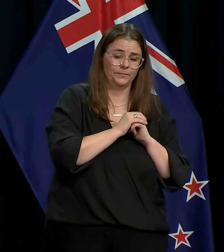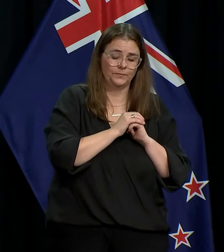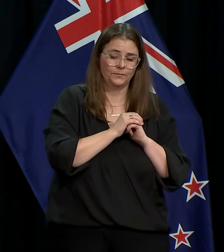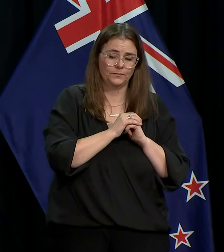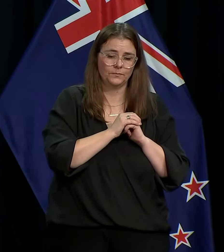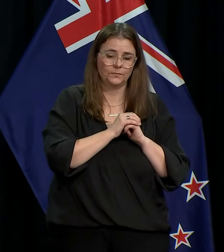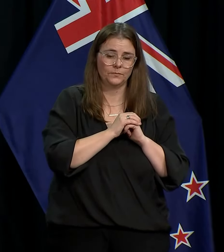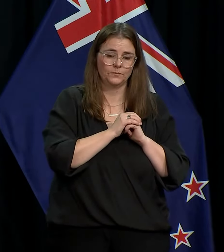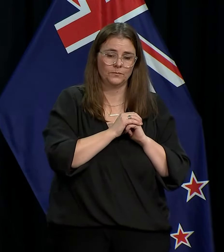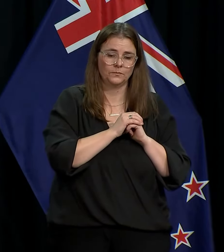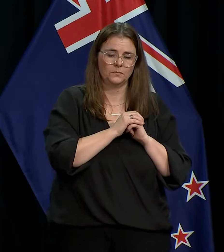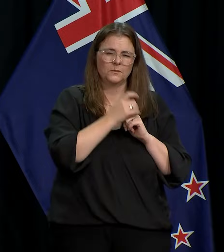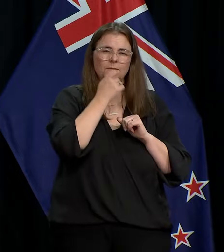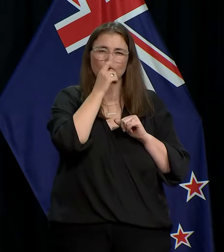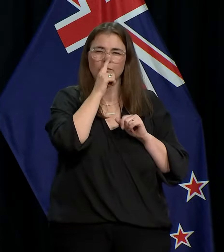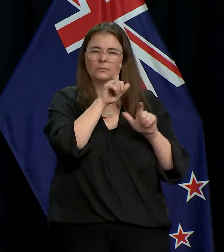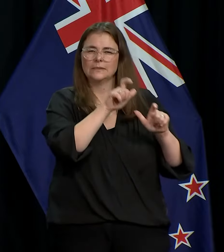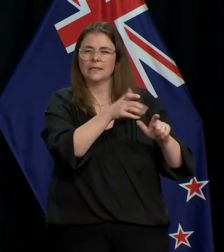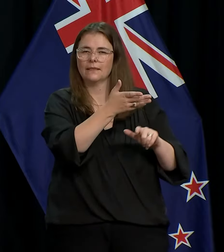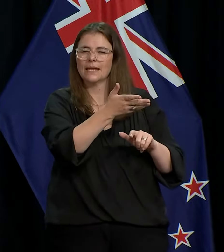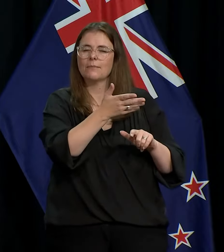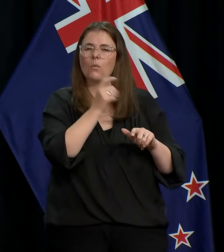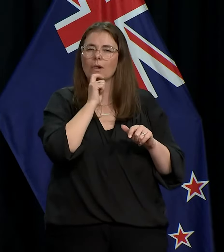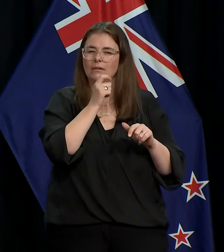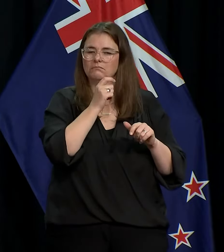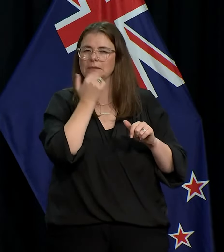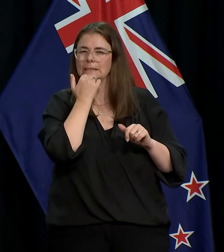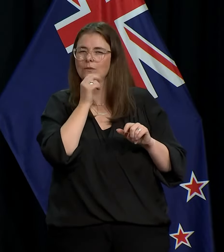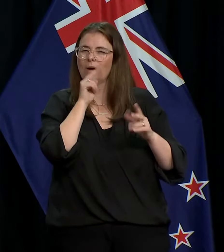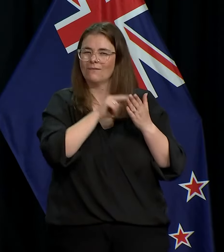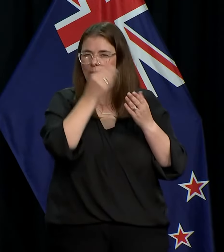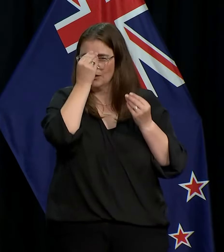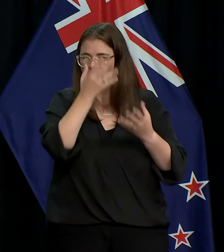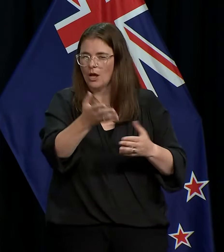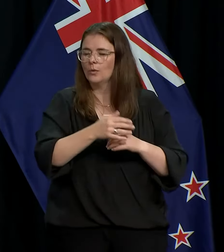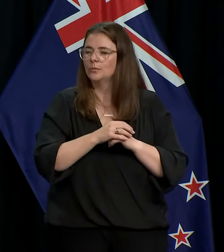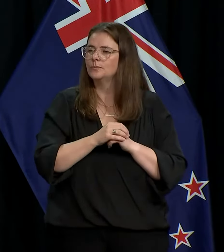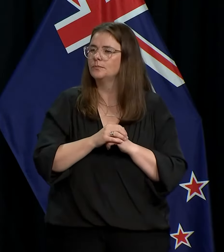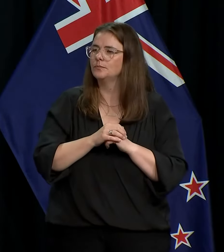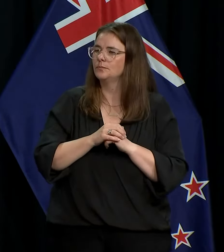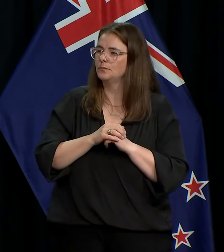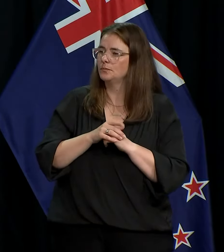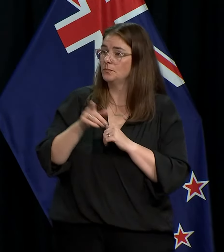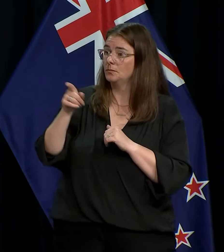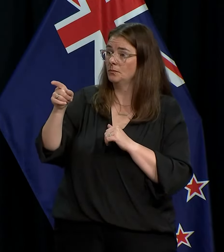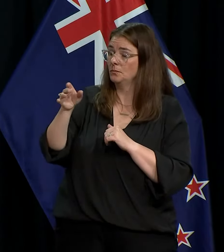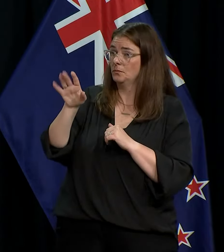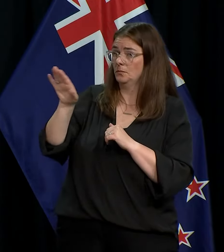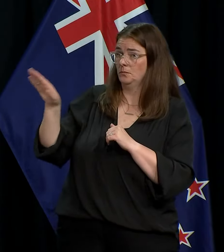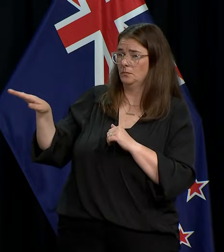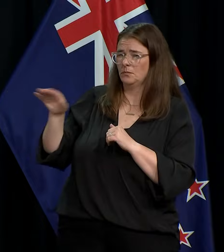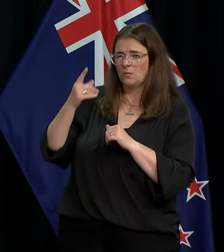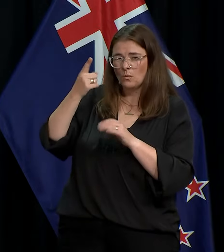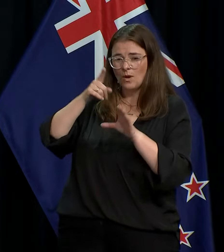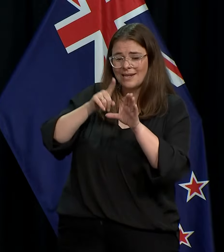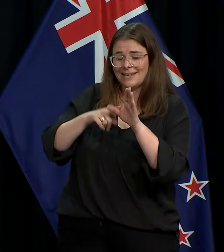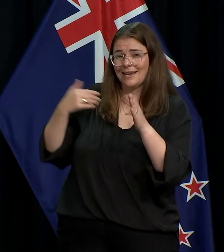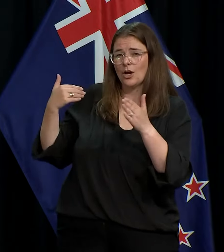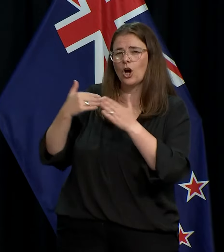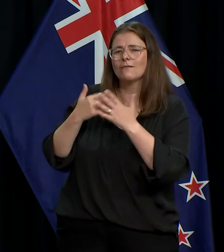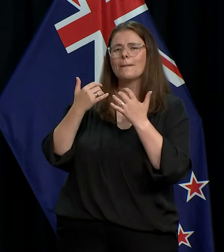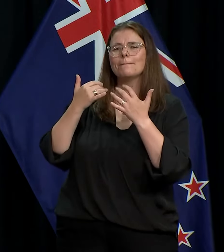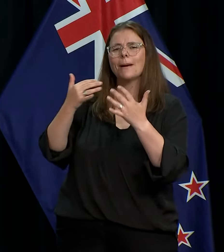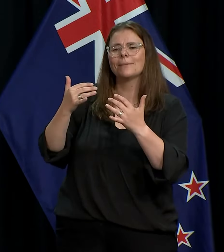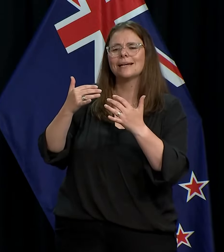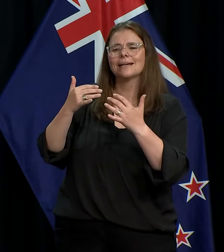the remaining individuals that we have there. Prime Minister, it's nearly been a year since you announced the public sector